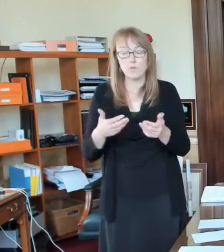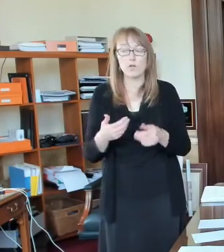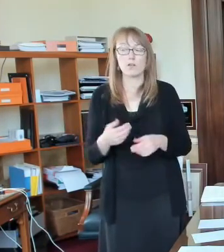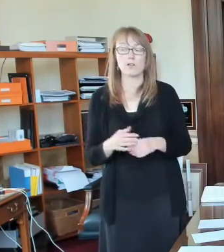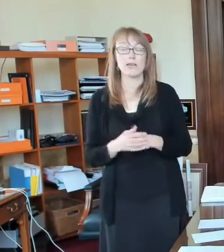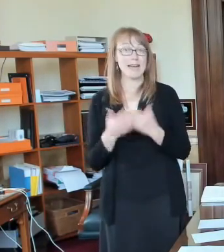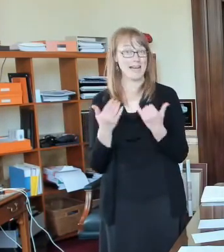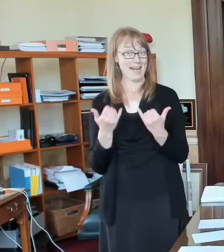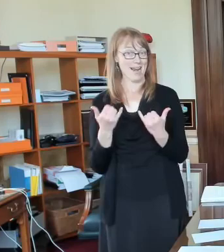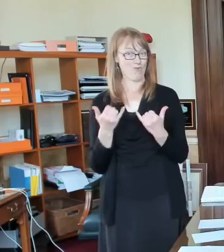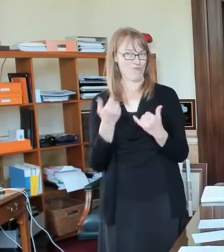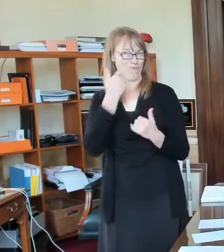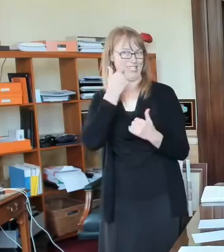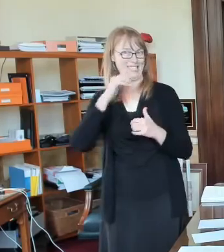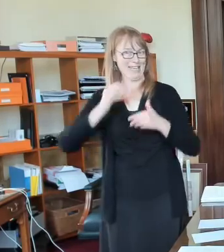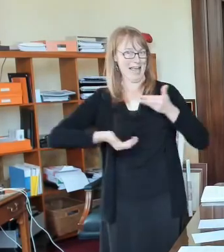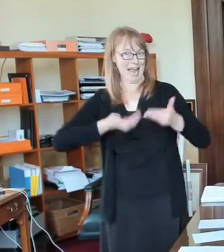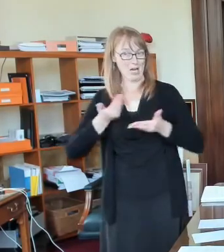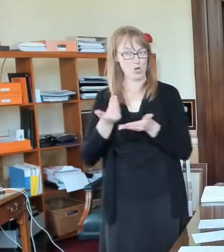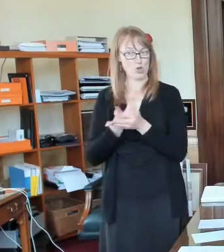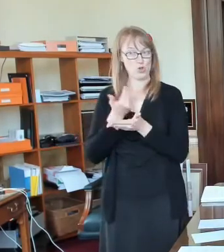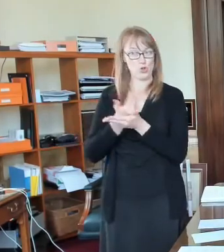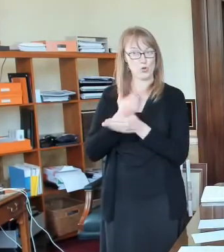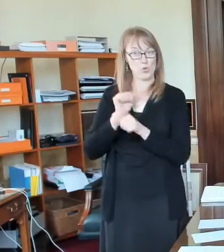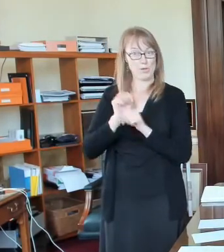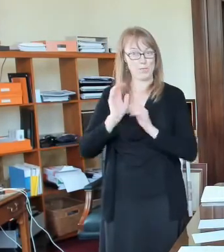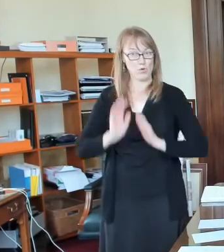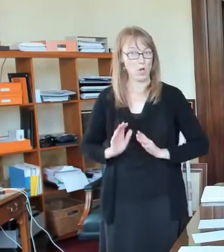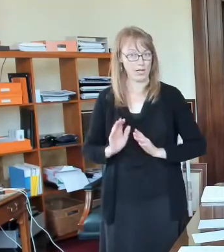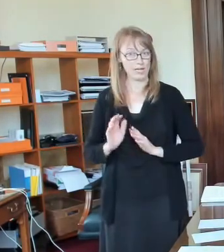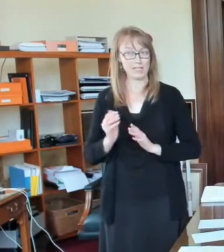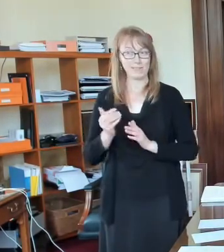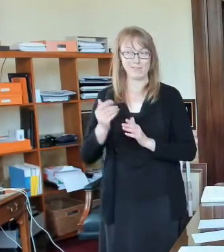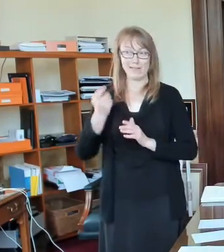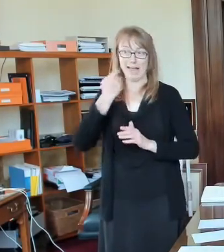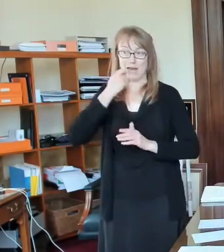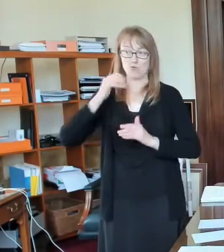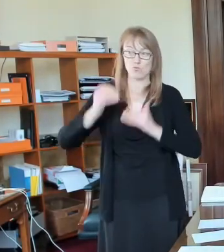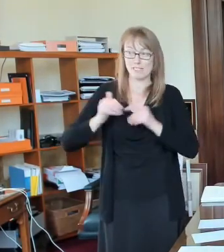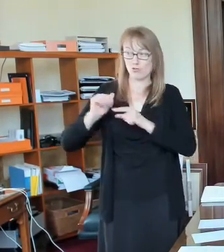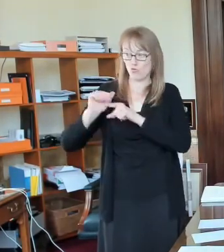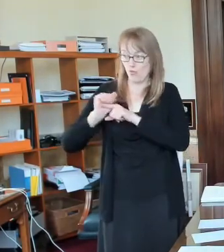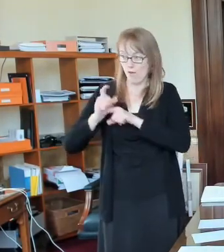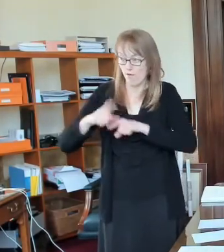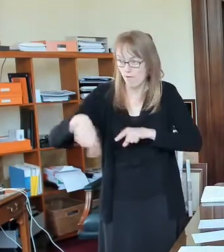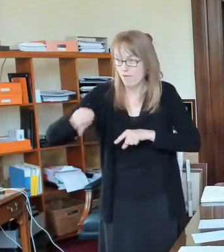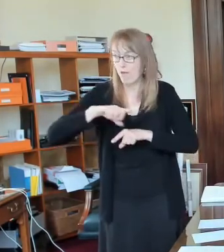have been hired and trained. Again, this is over the last several months.